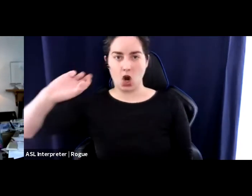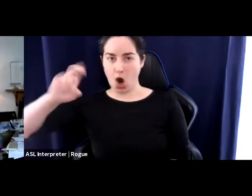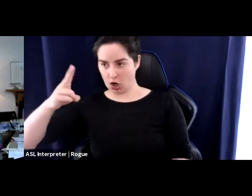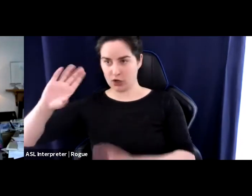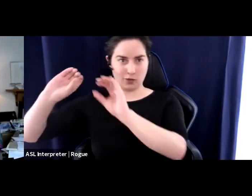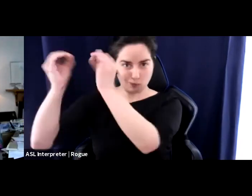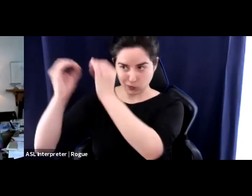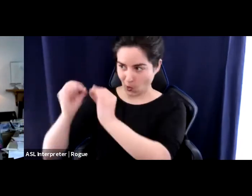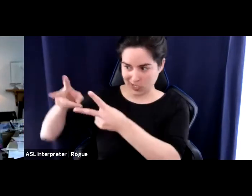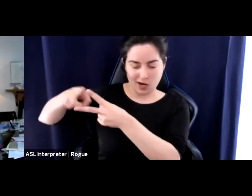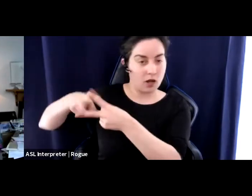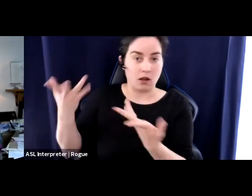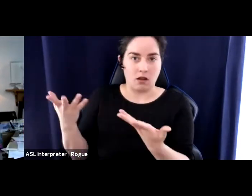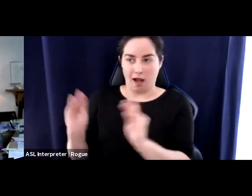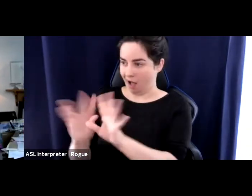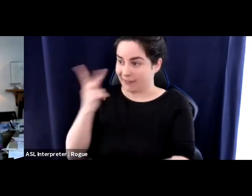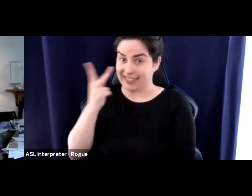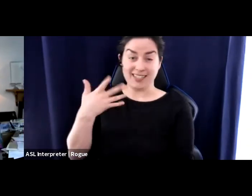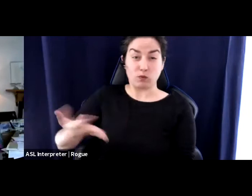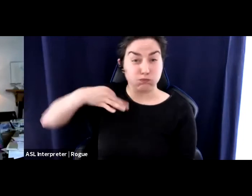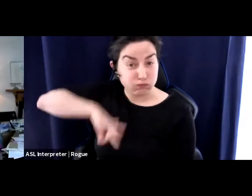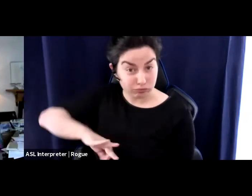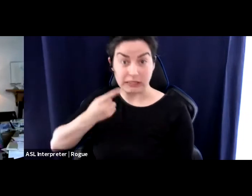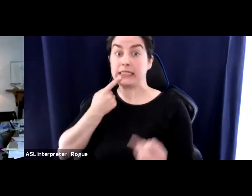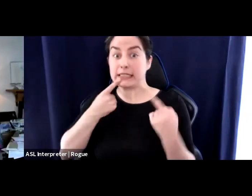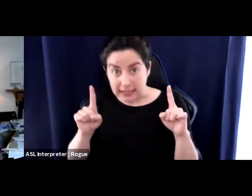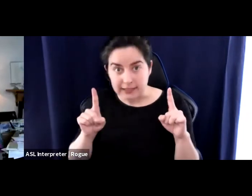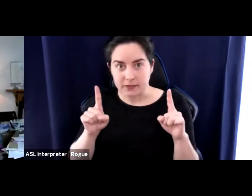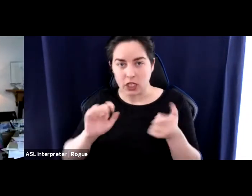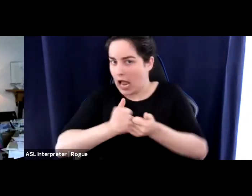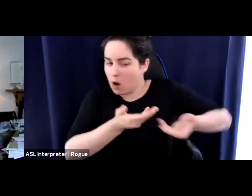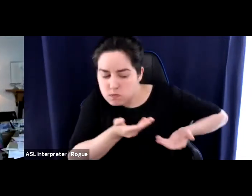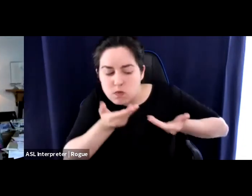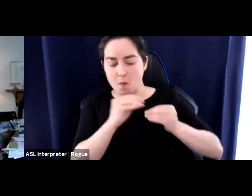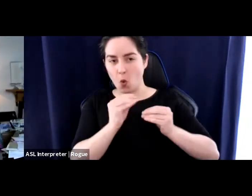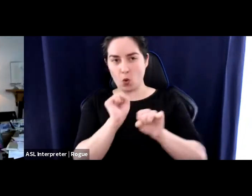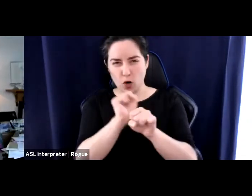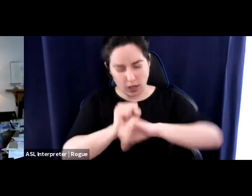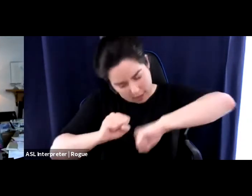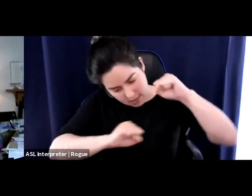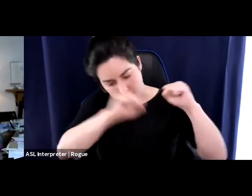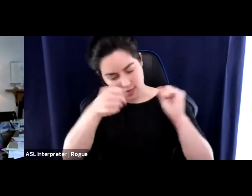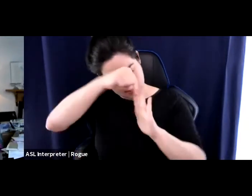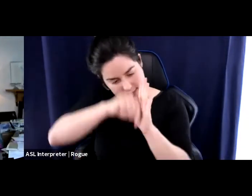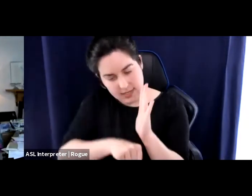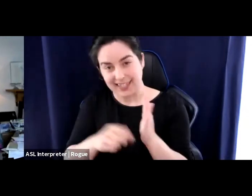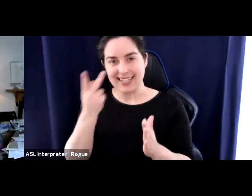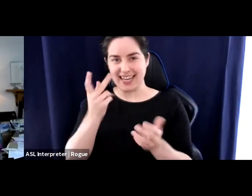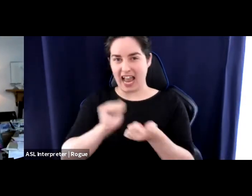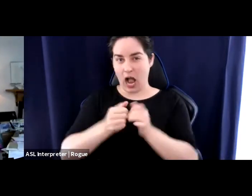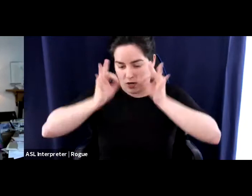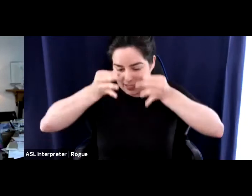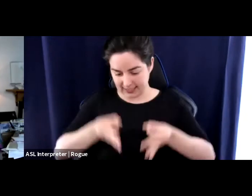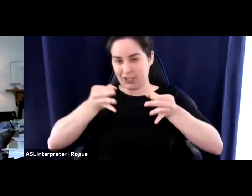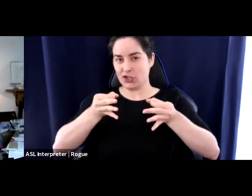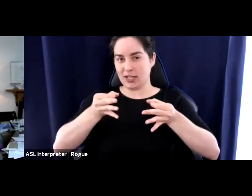clearly have great merit in bringing them forward, and that there's more work to do in seeing how they are interpreted, how they are